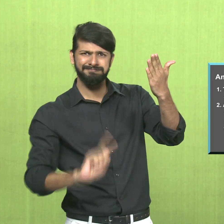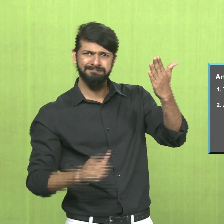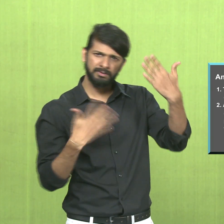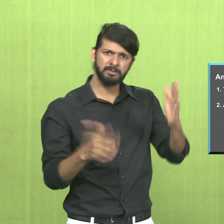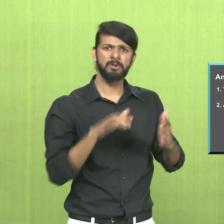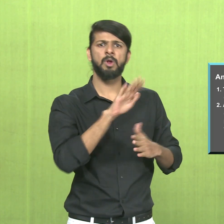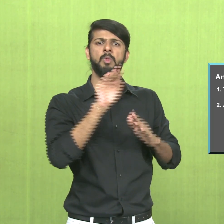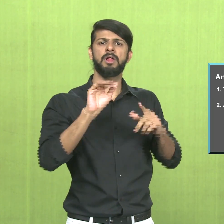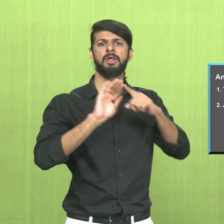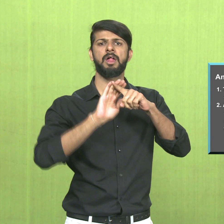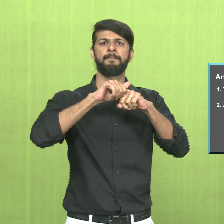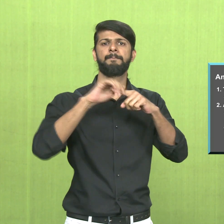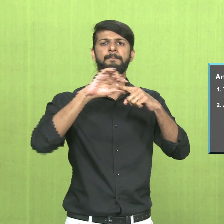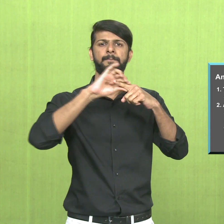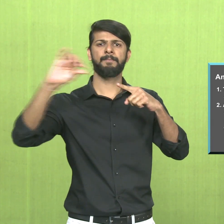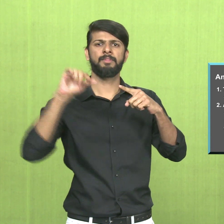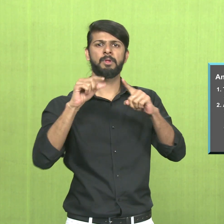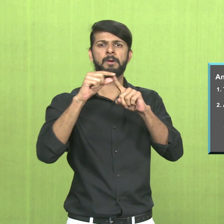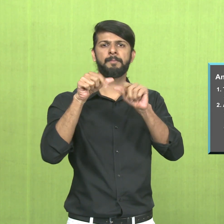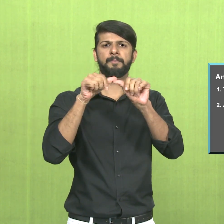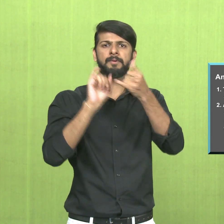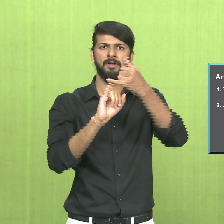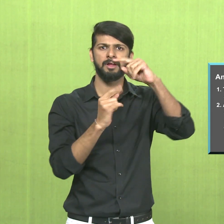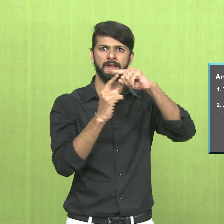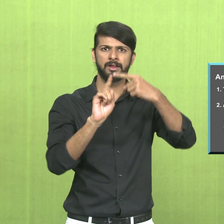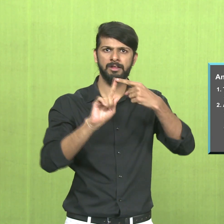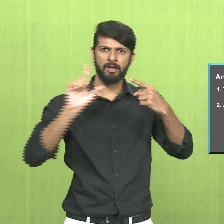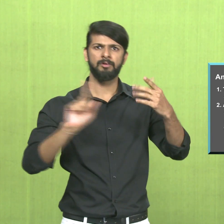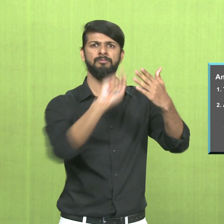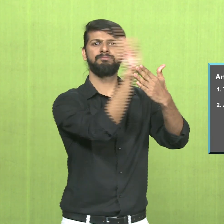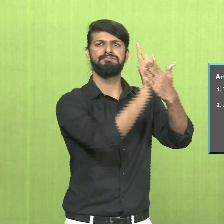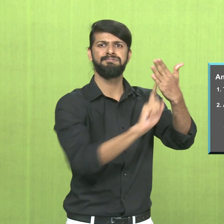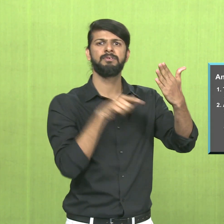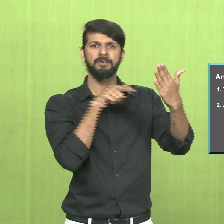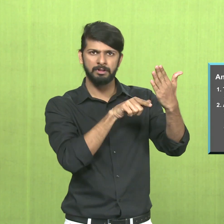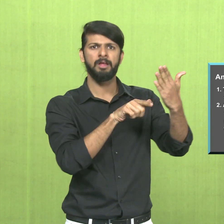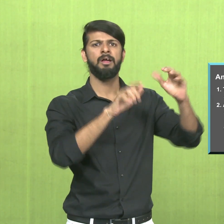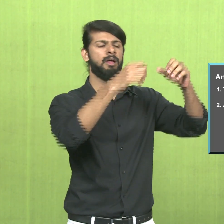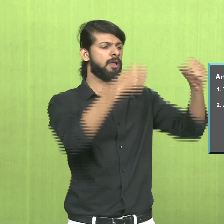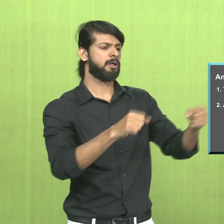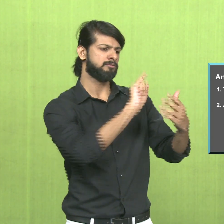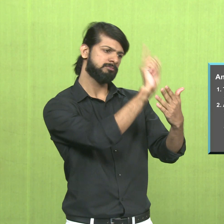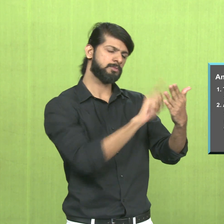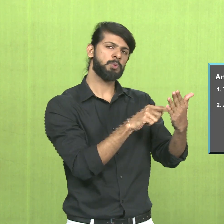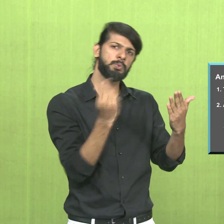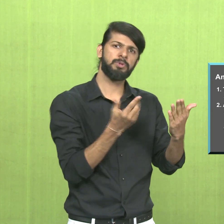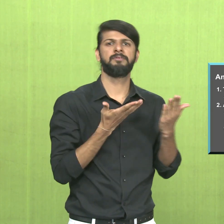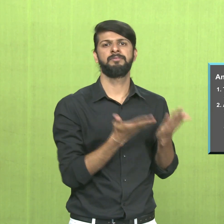canvas. So, the color automatically leaves on the grain of the paper.